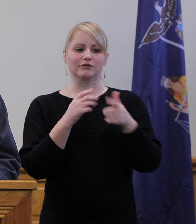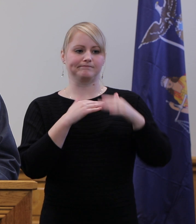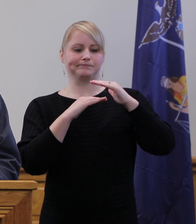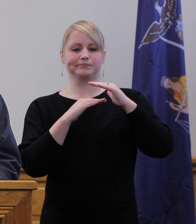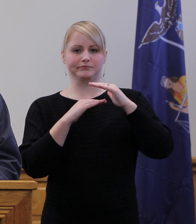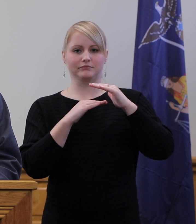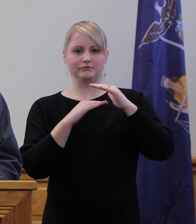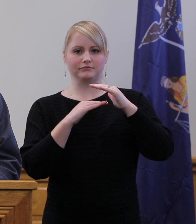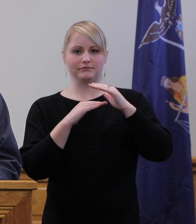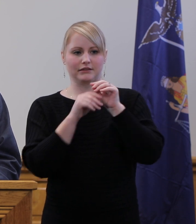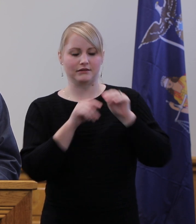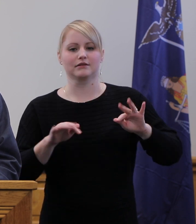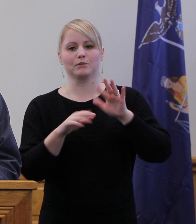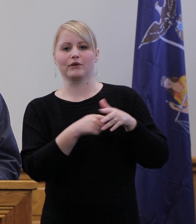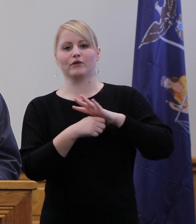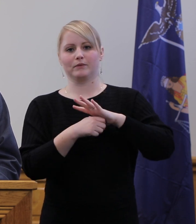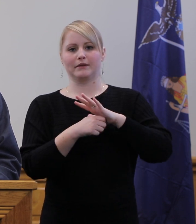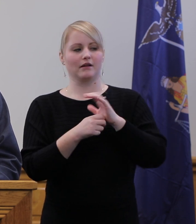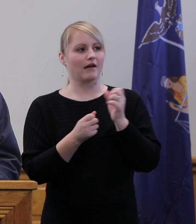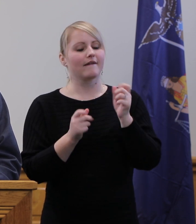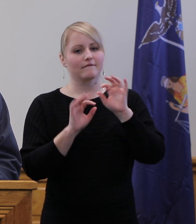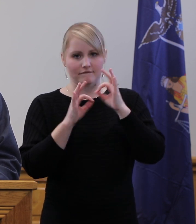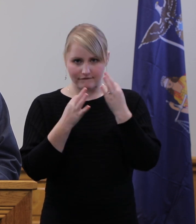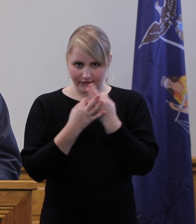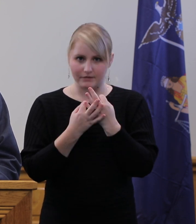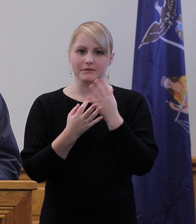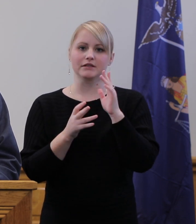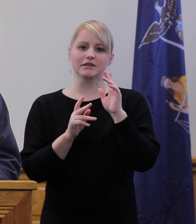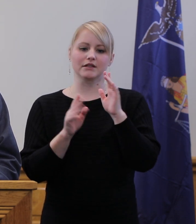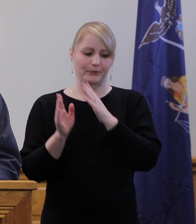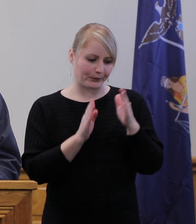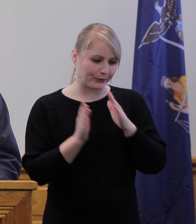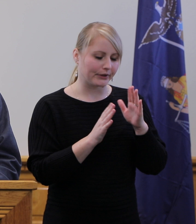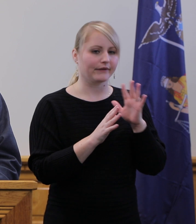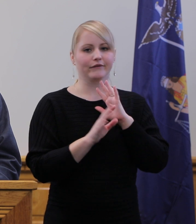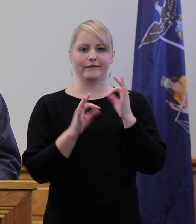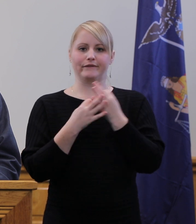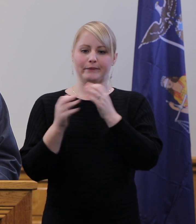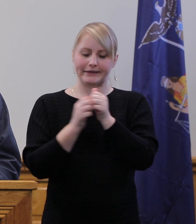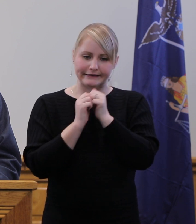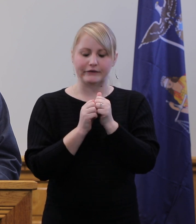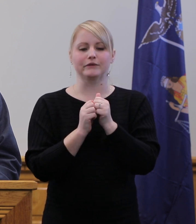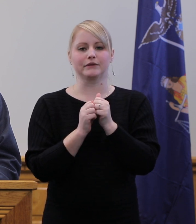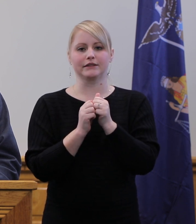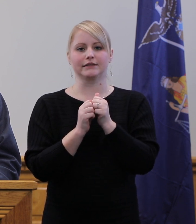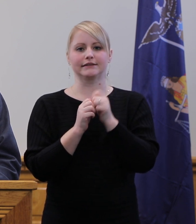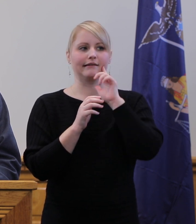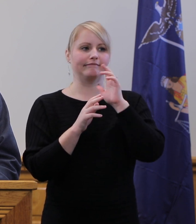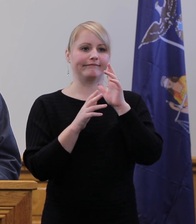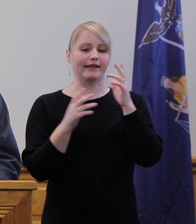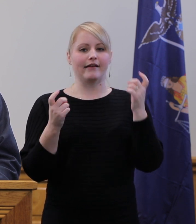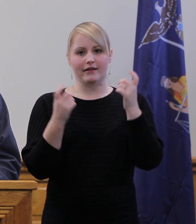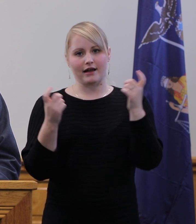planning smaller family gatherings for the holiday season. For seniors and others who are socially isolated during the pandemic, the holidays may